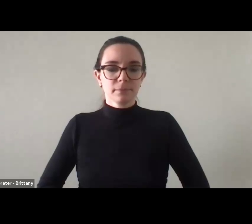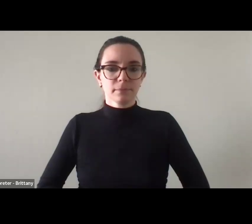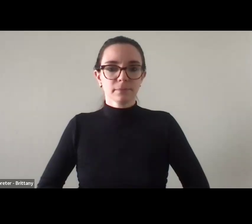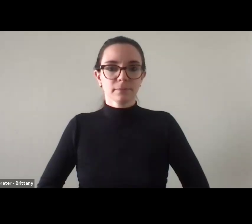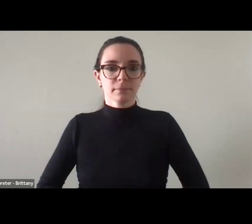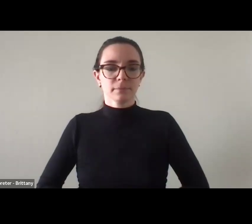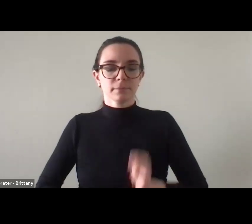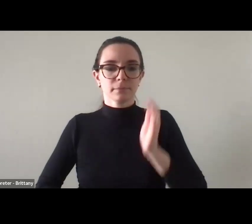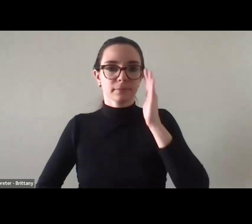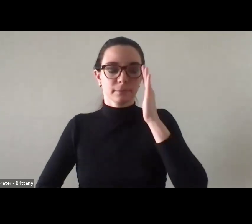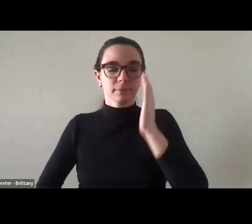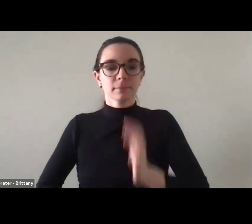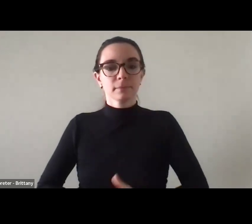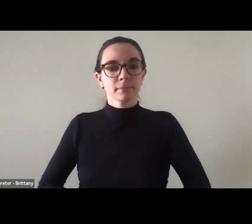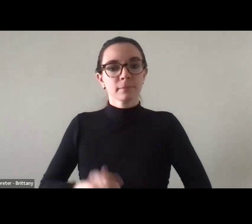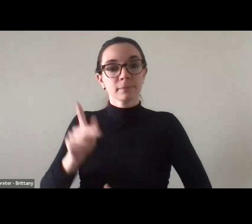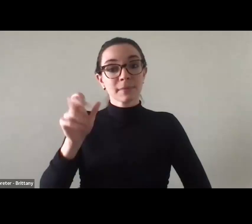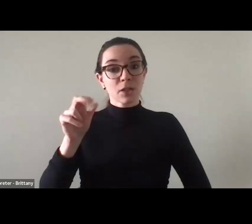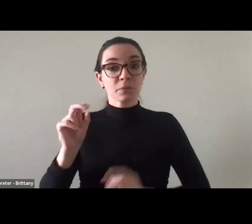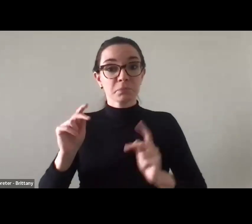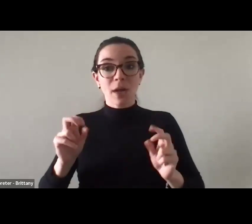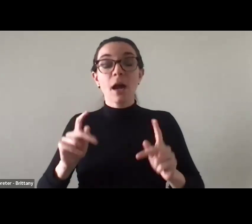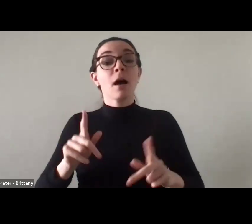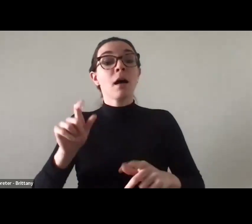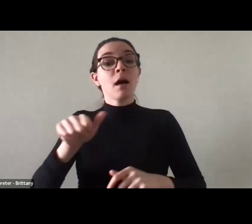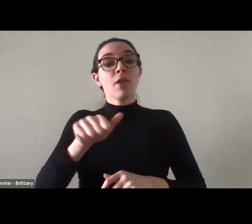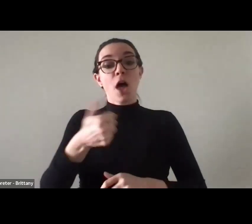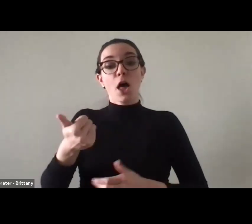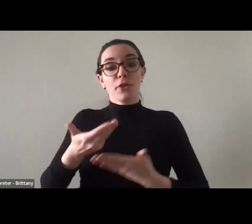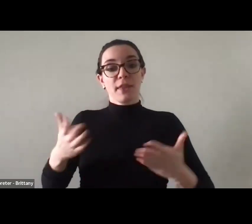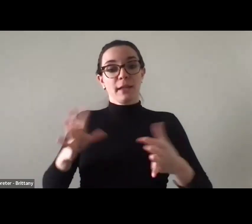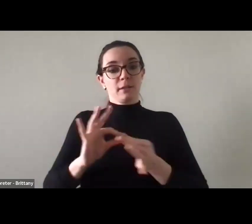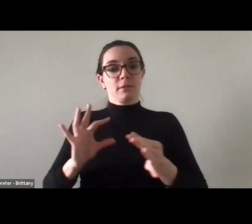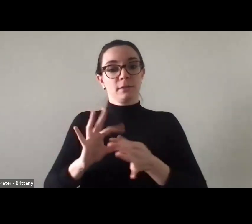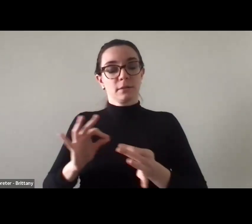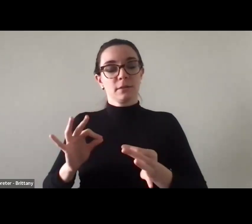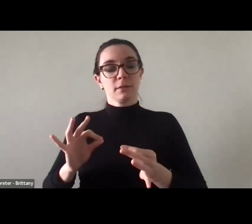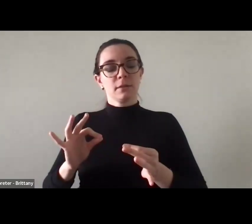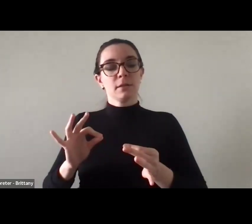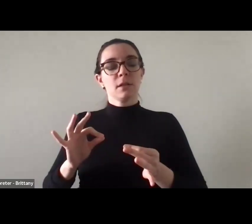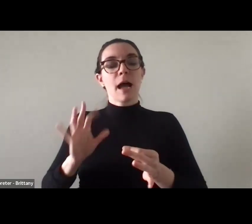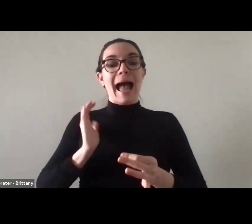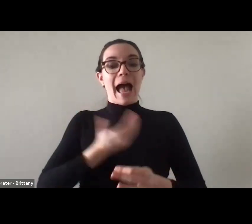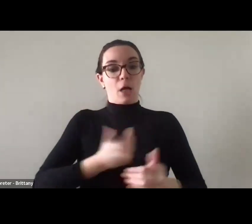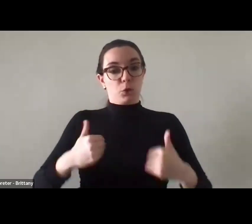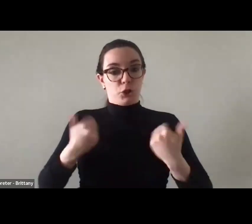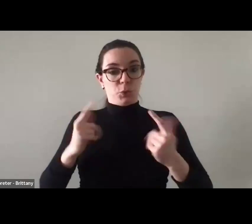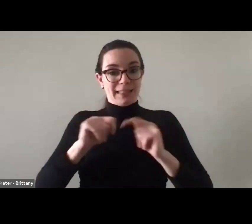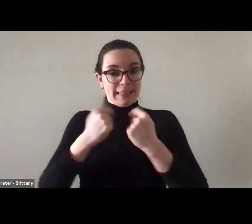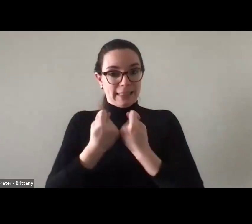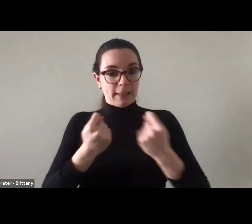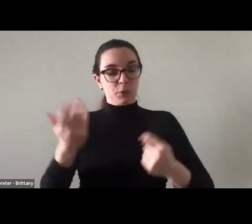All right. Oh, and the other thing I should note too is that our youth team has also previously